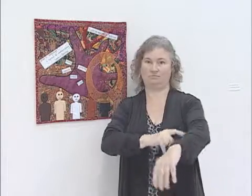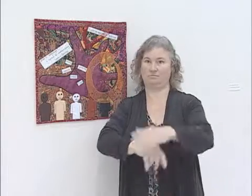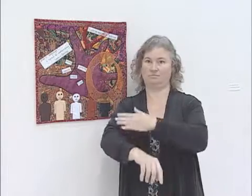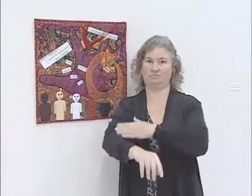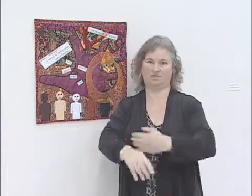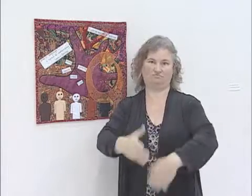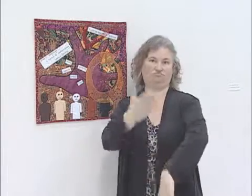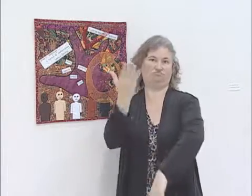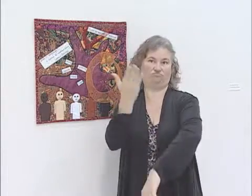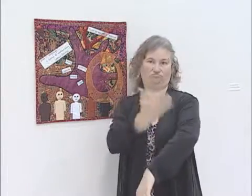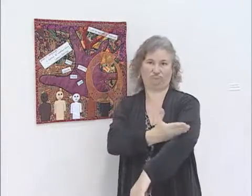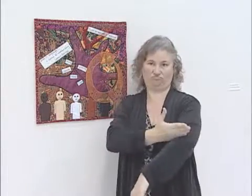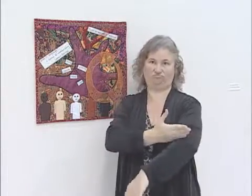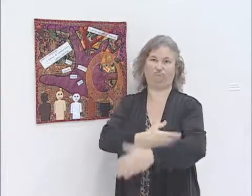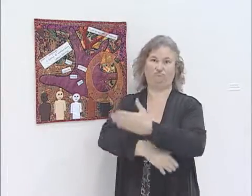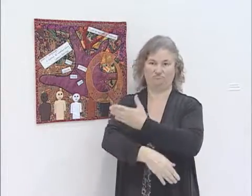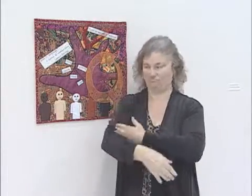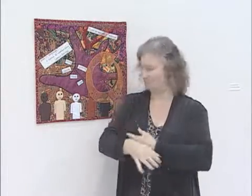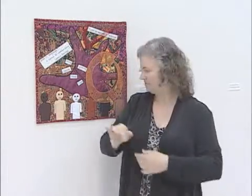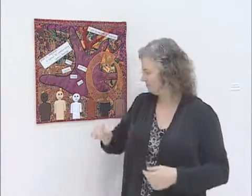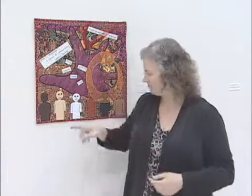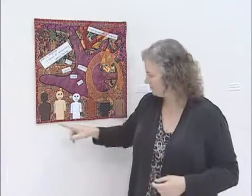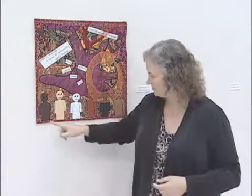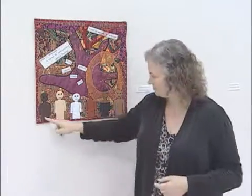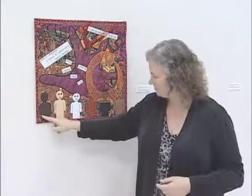figures have no forearms. They've been chopped off.